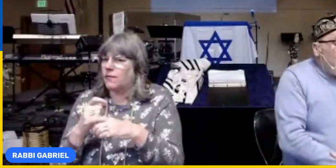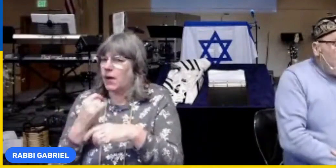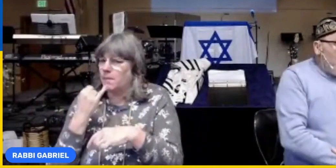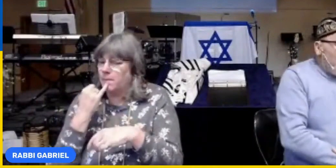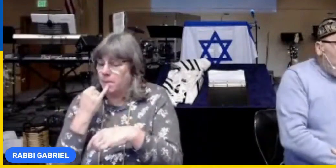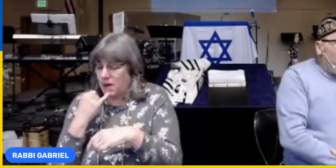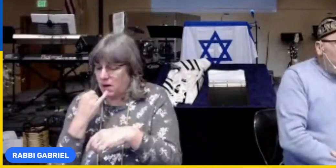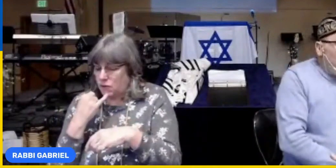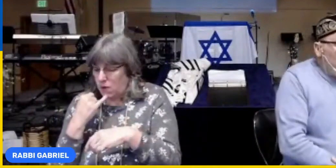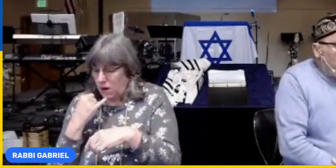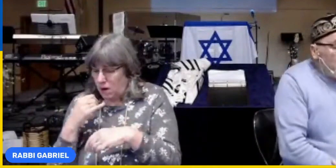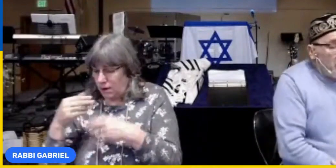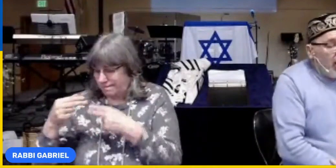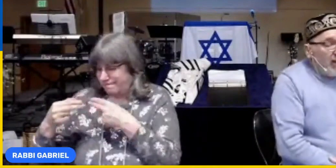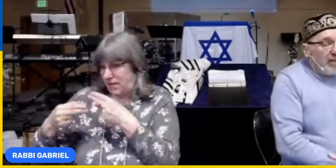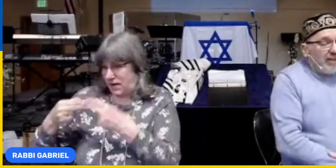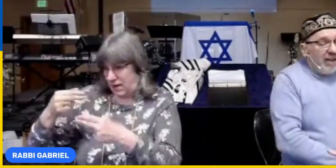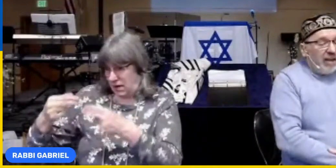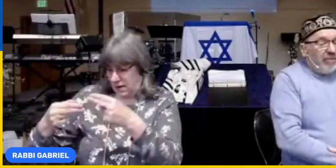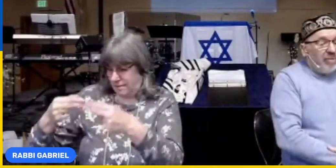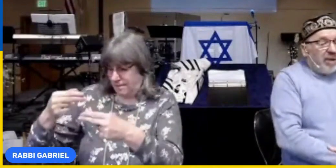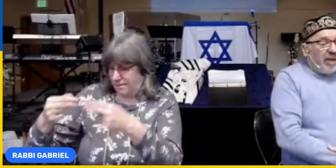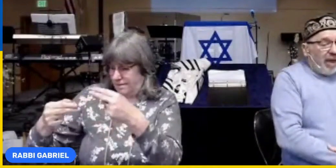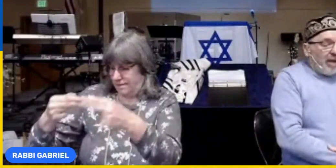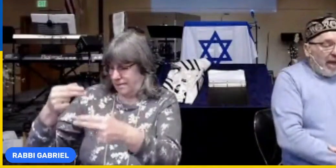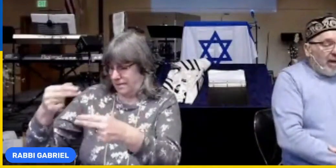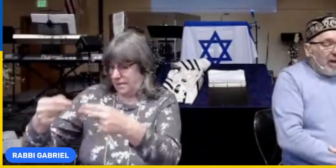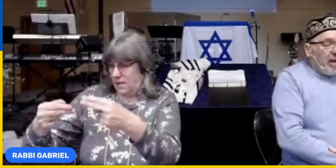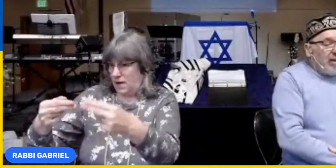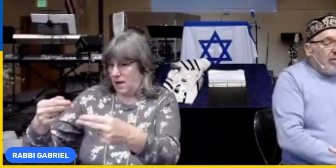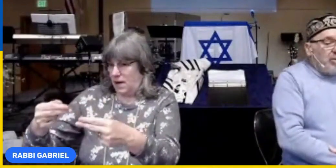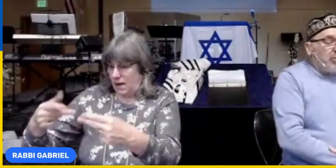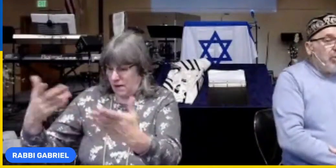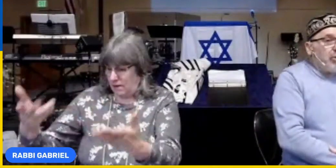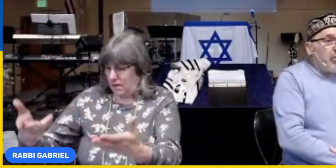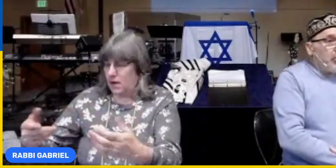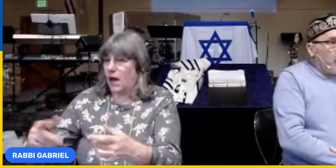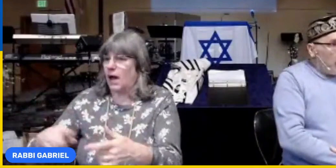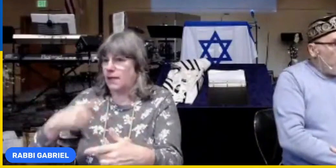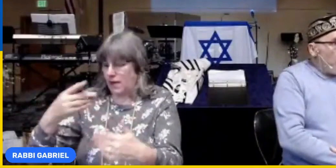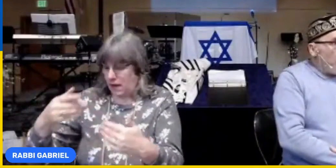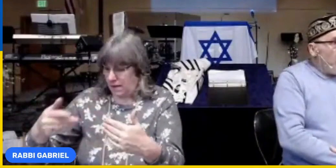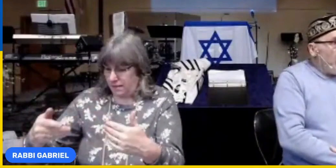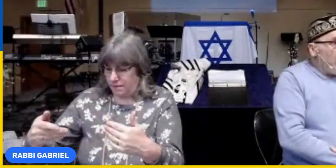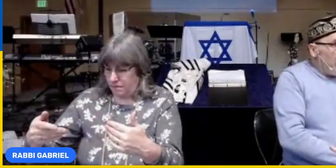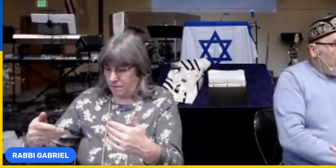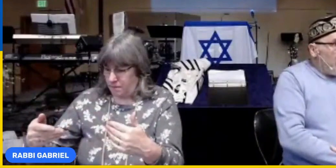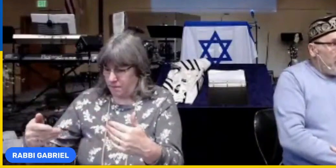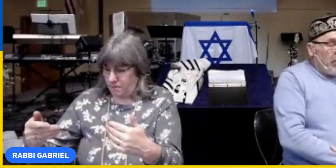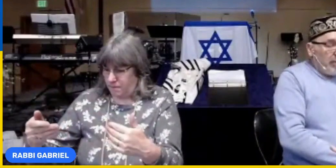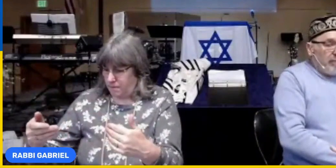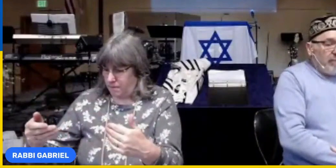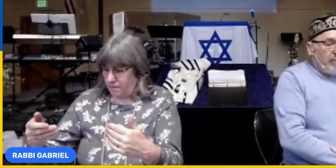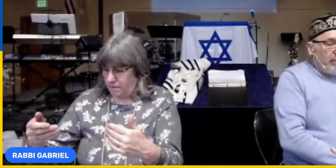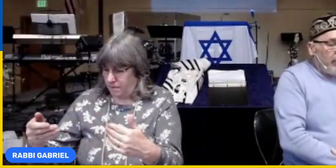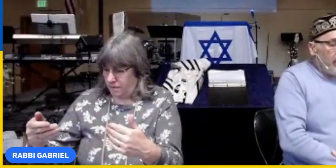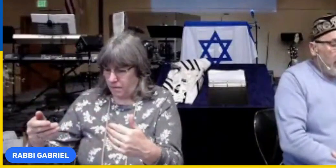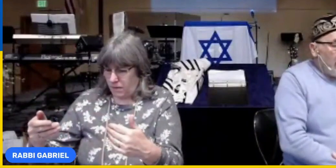concealment, just like the sons of Israel descending from Canaan to sojourn in